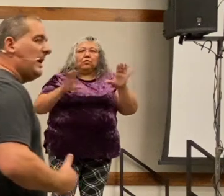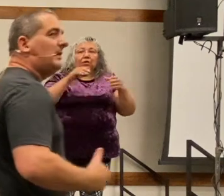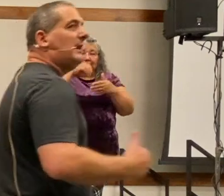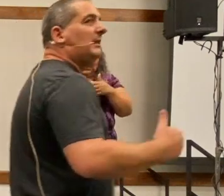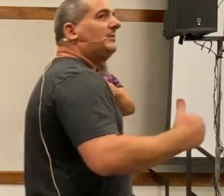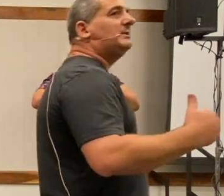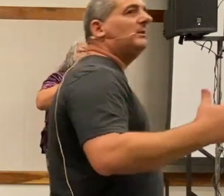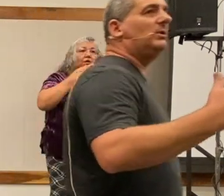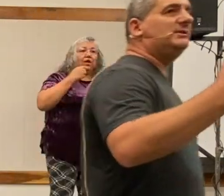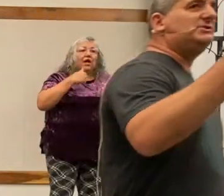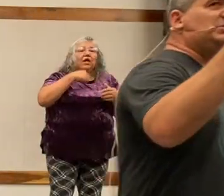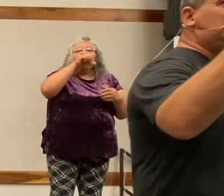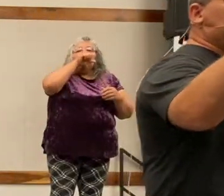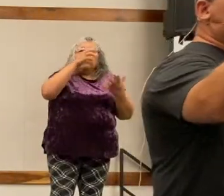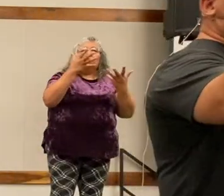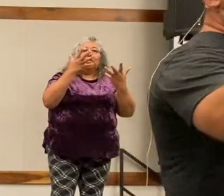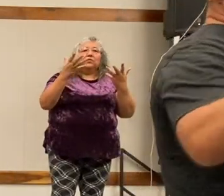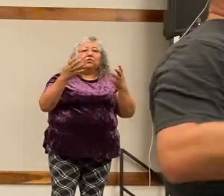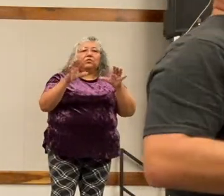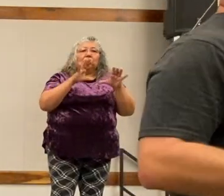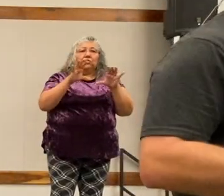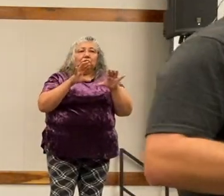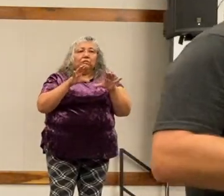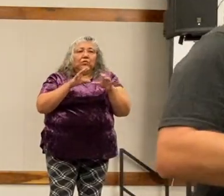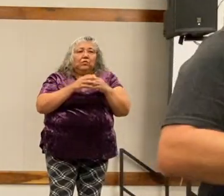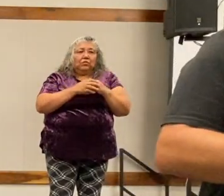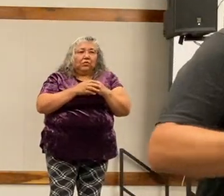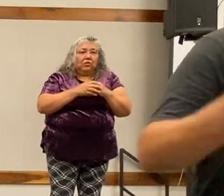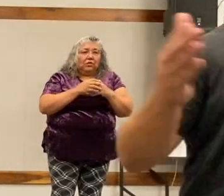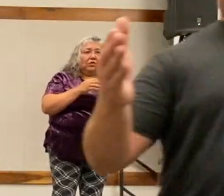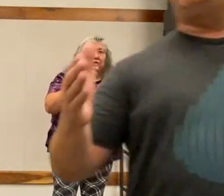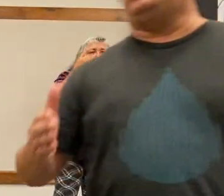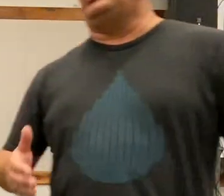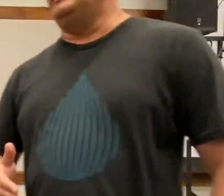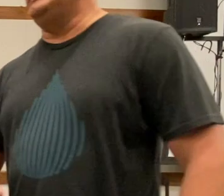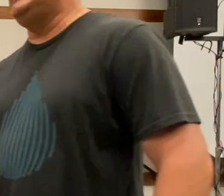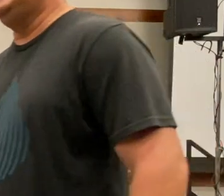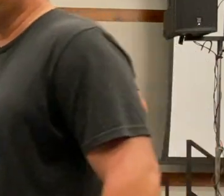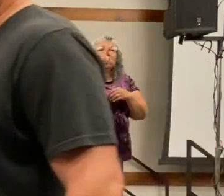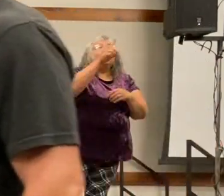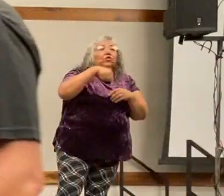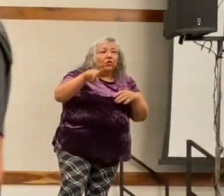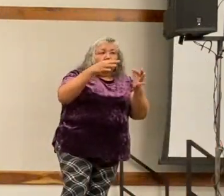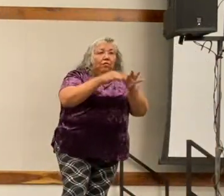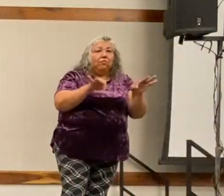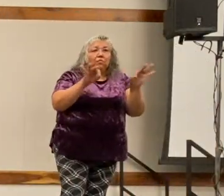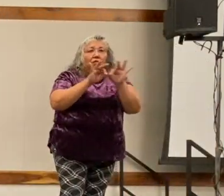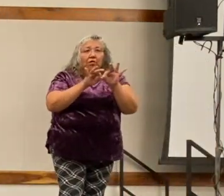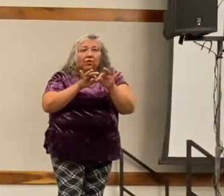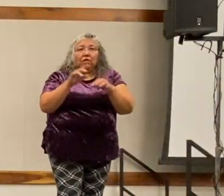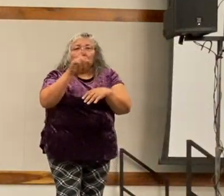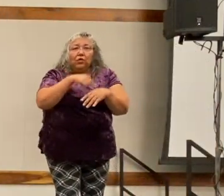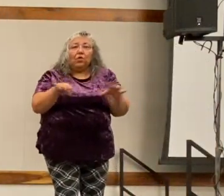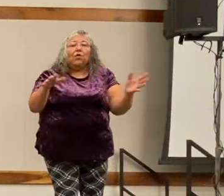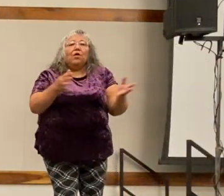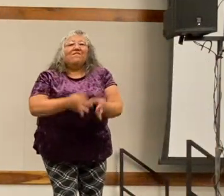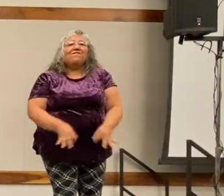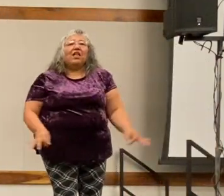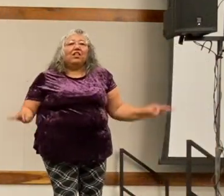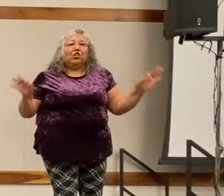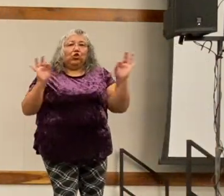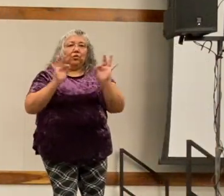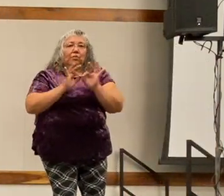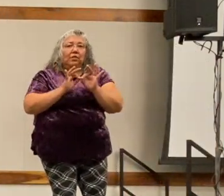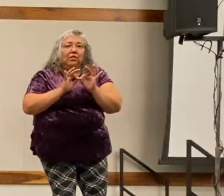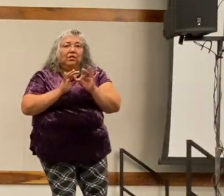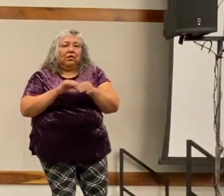Living Water, and I love what the Lord is doing in you. You're important. You're valuable.